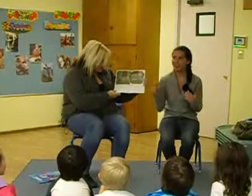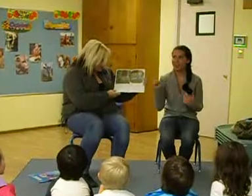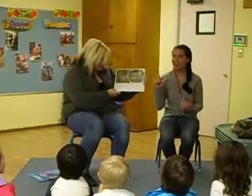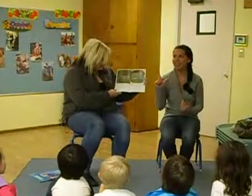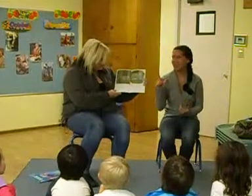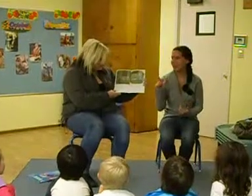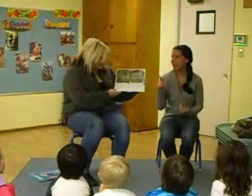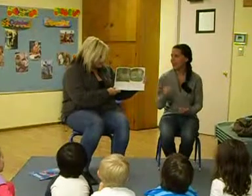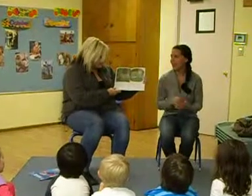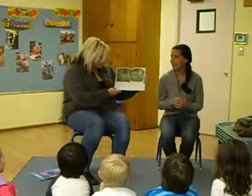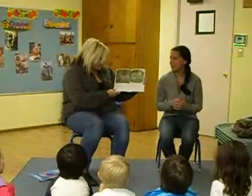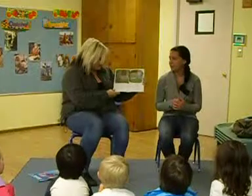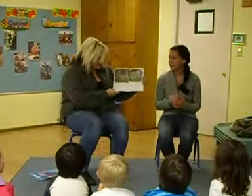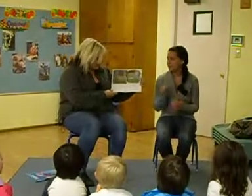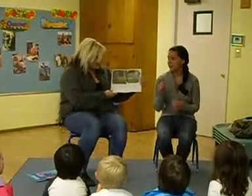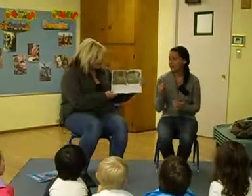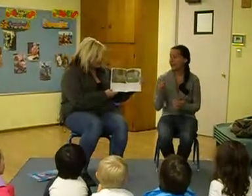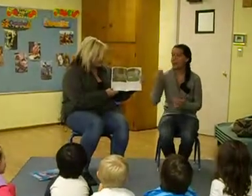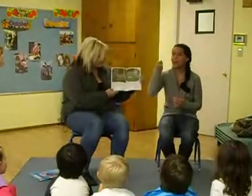He threw a rubber ball across the room.